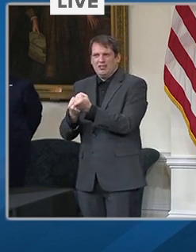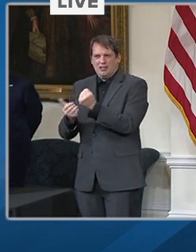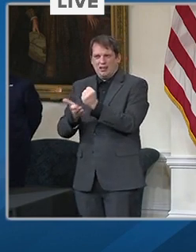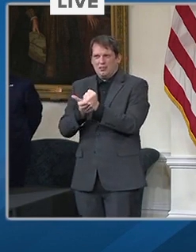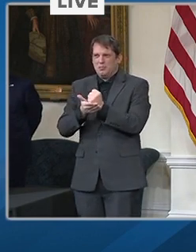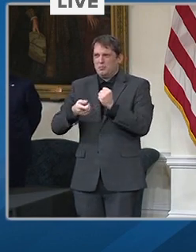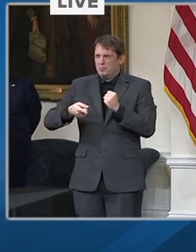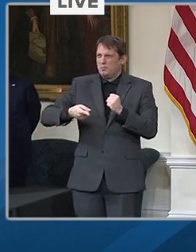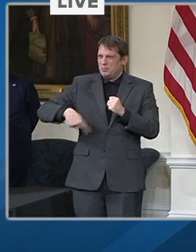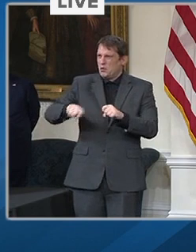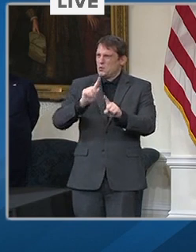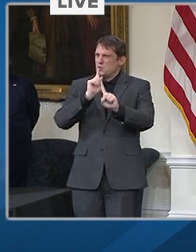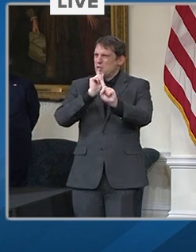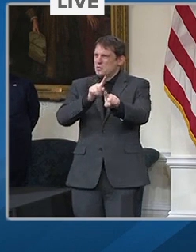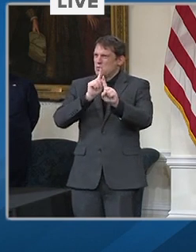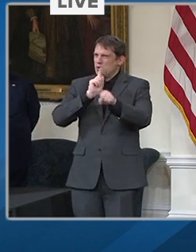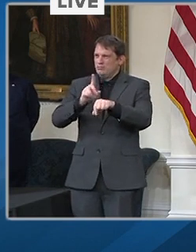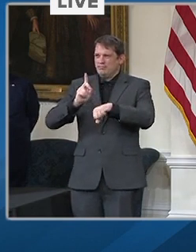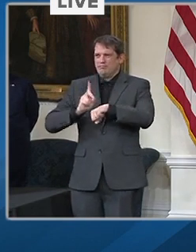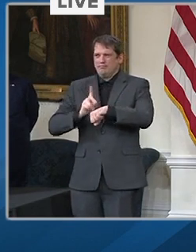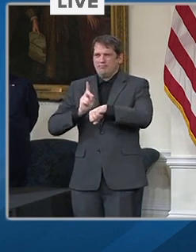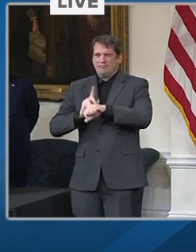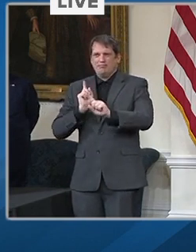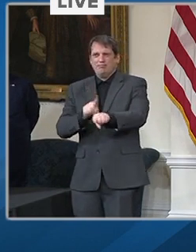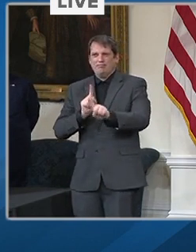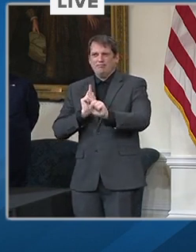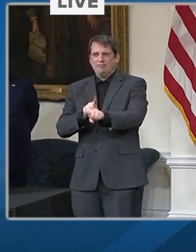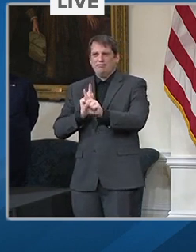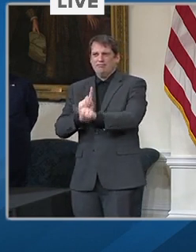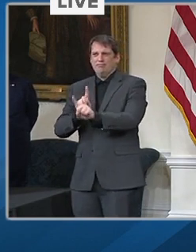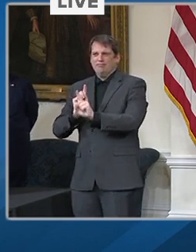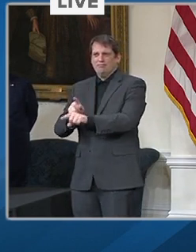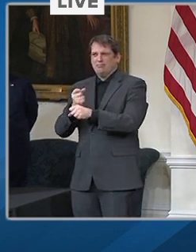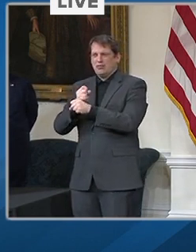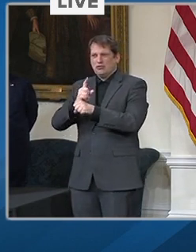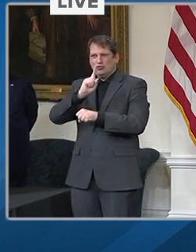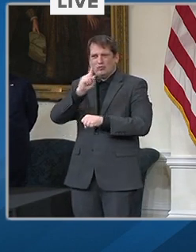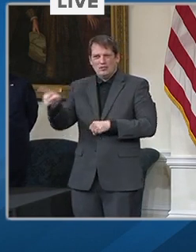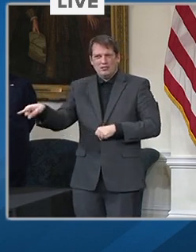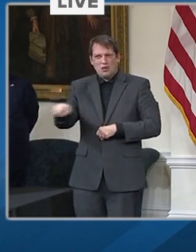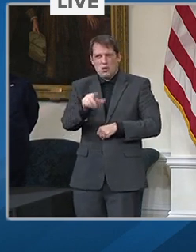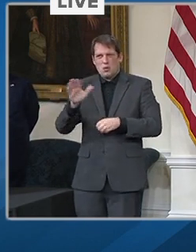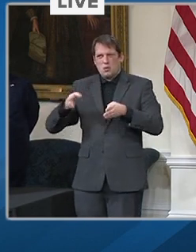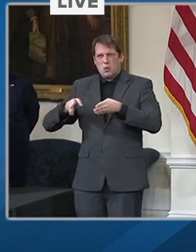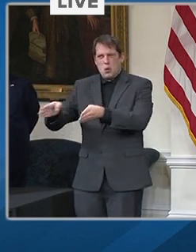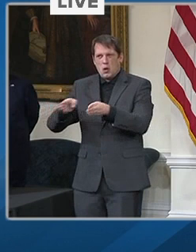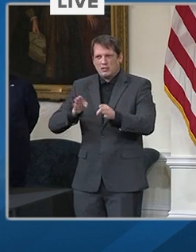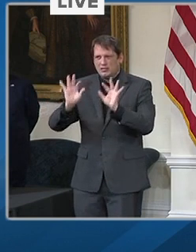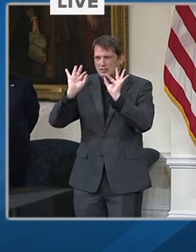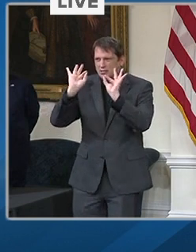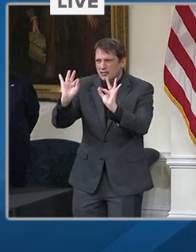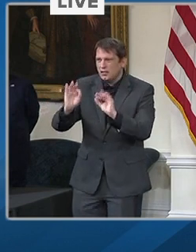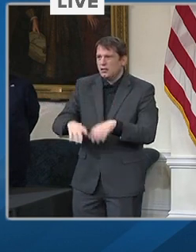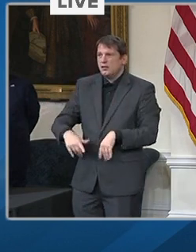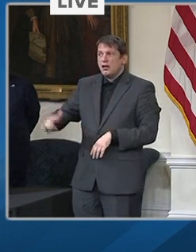day. At the same time, the Port of Baltimore and BWI Marshall Airport have kept that critical supply chain open. Year over